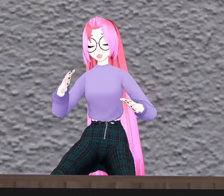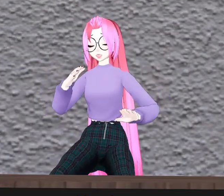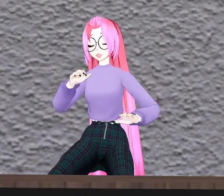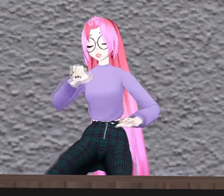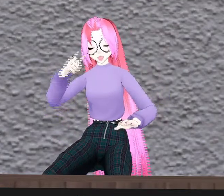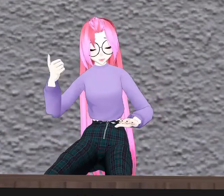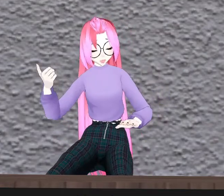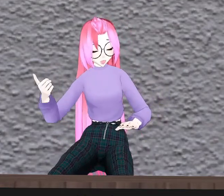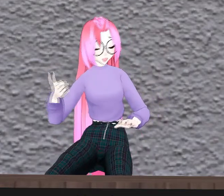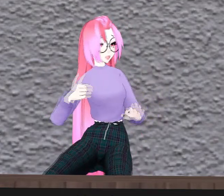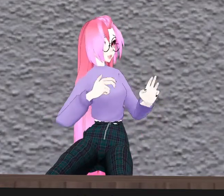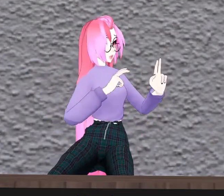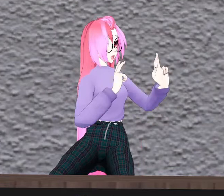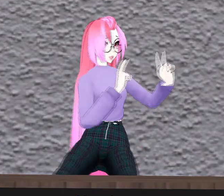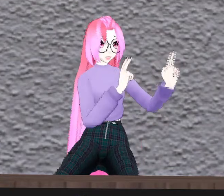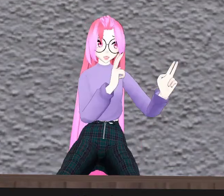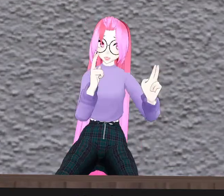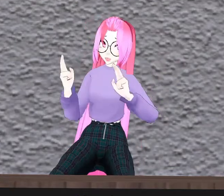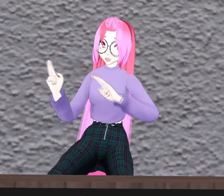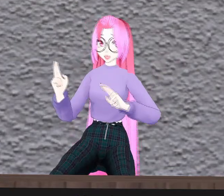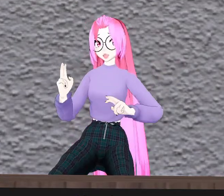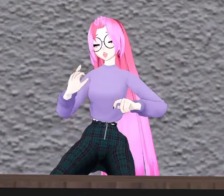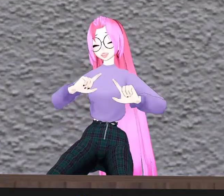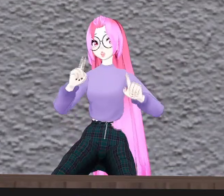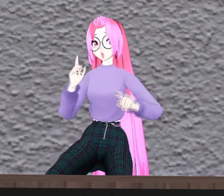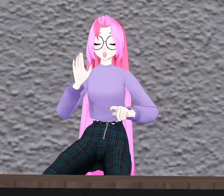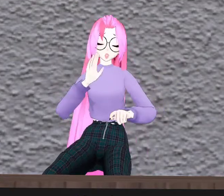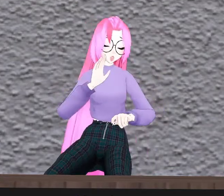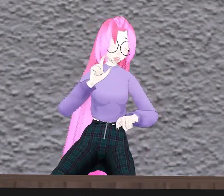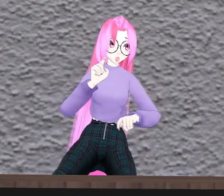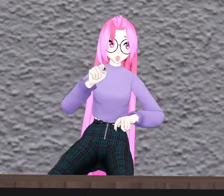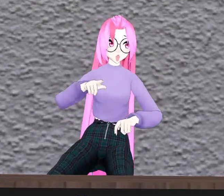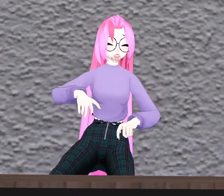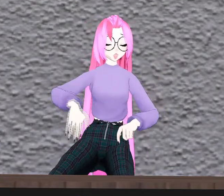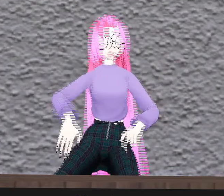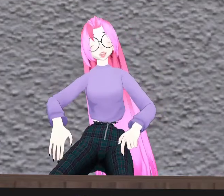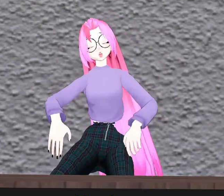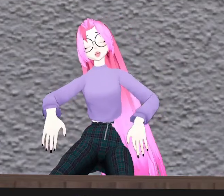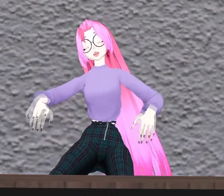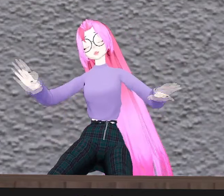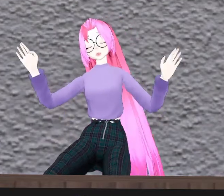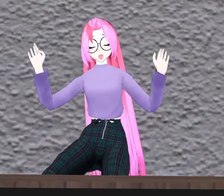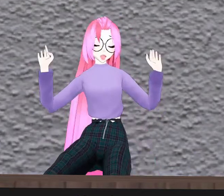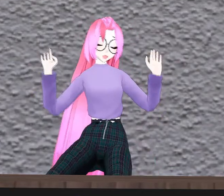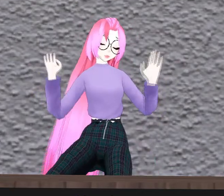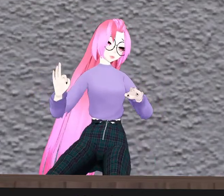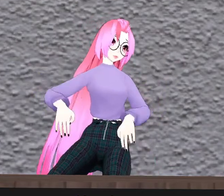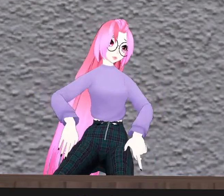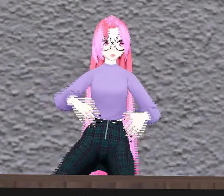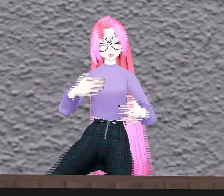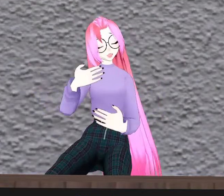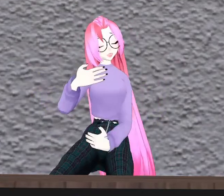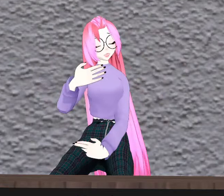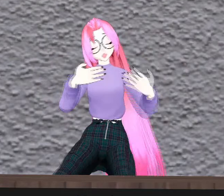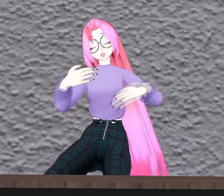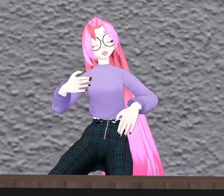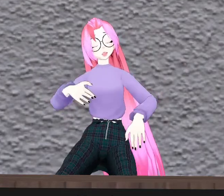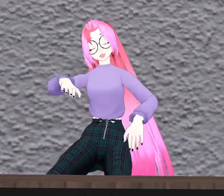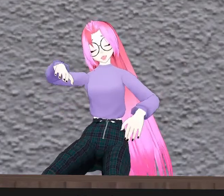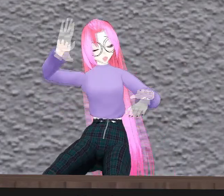variations, but it also means I want you guys to respect each other. So if somebody says a question and you're like, oh, that's so easy. Like,